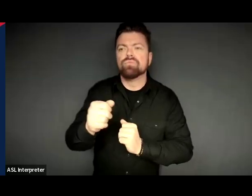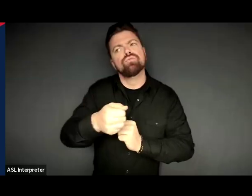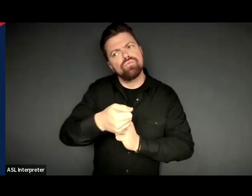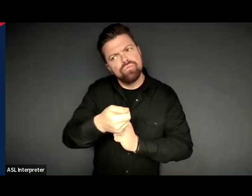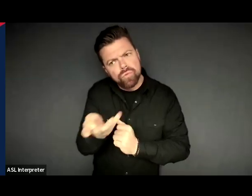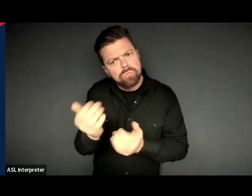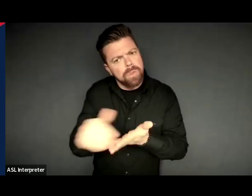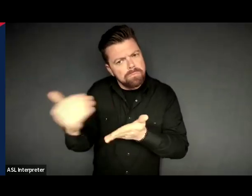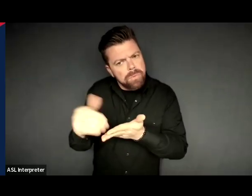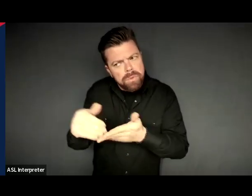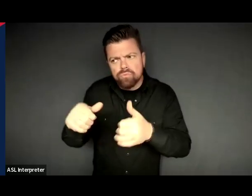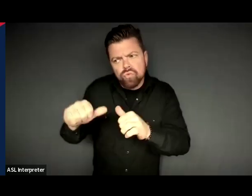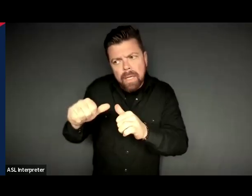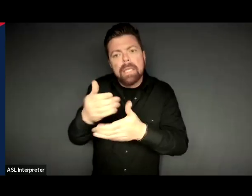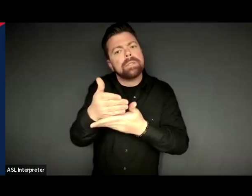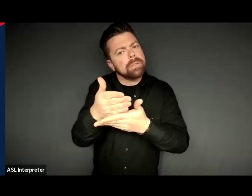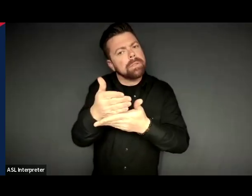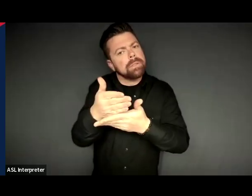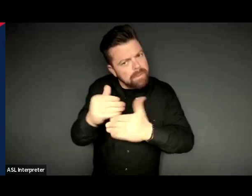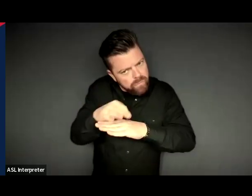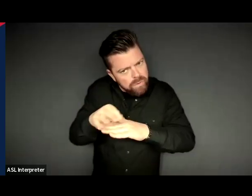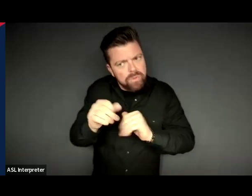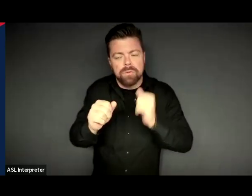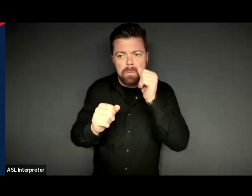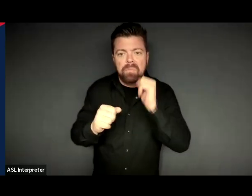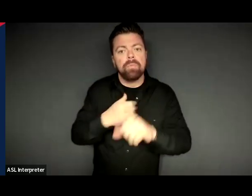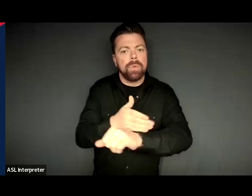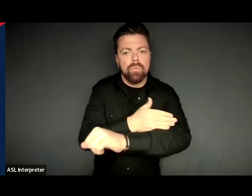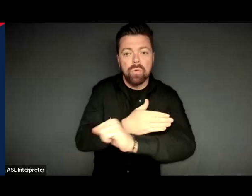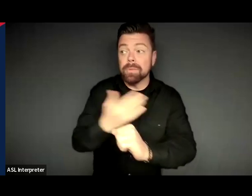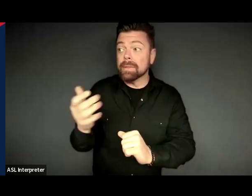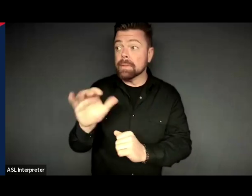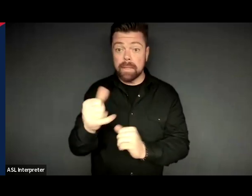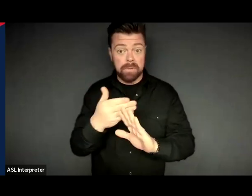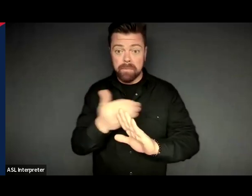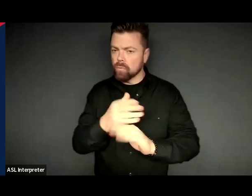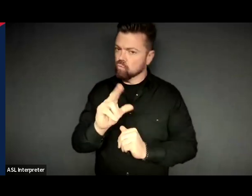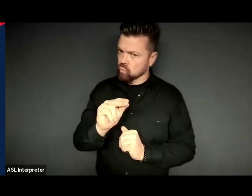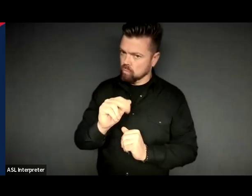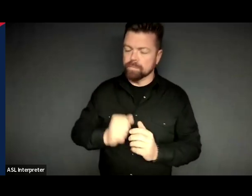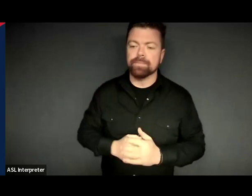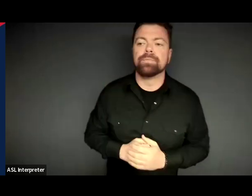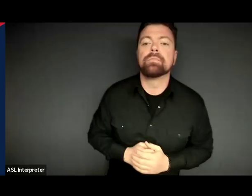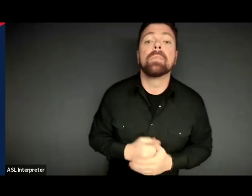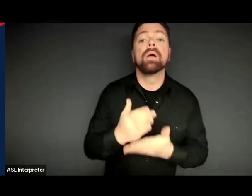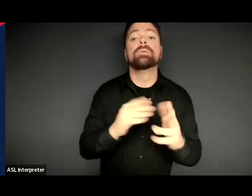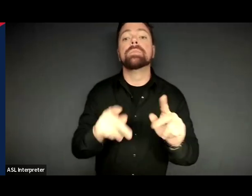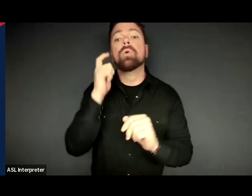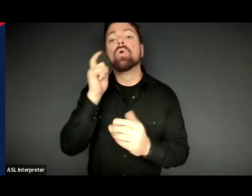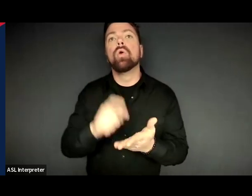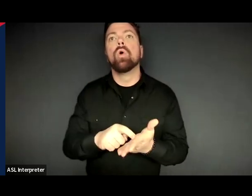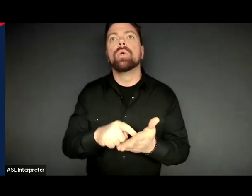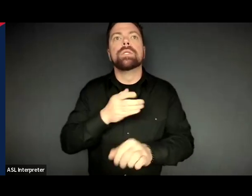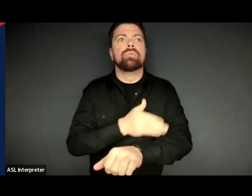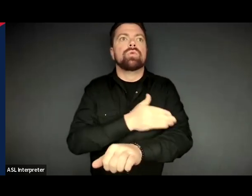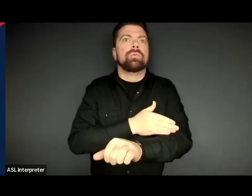is some return of function. It won't be like it was before. Some people have noticed some